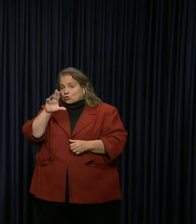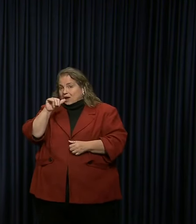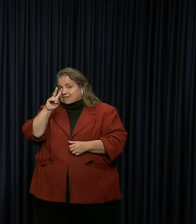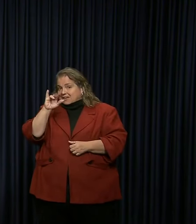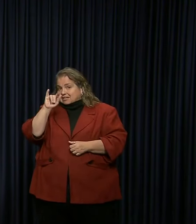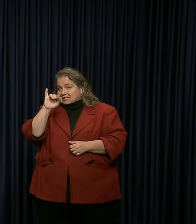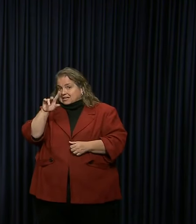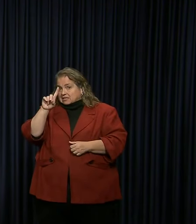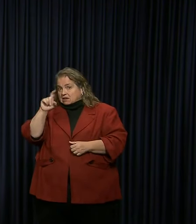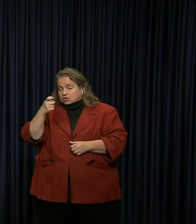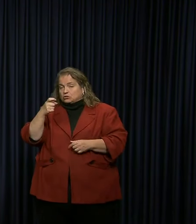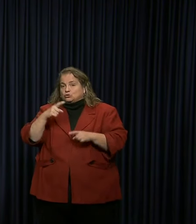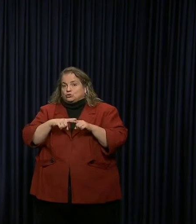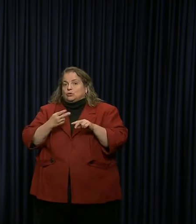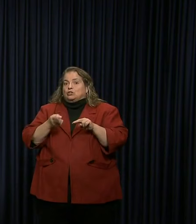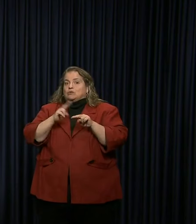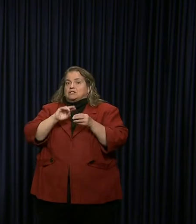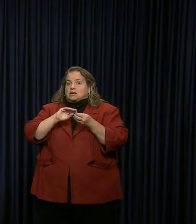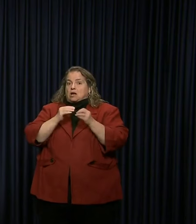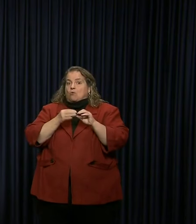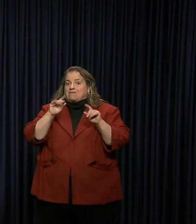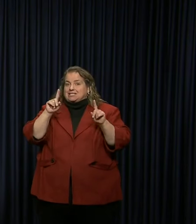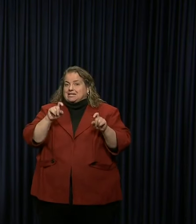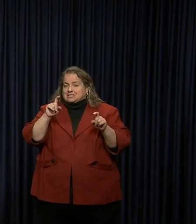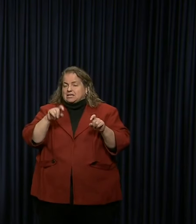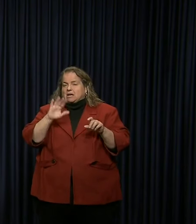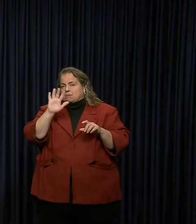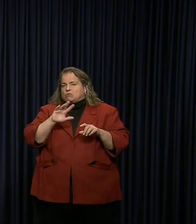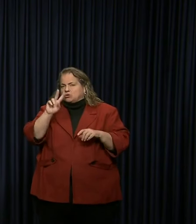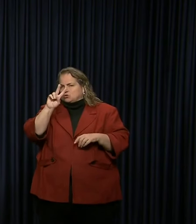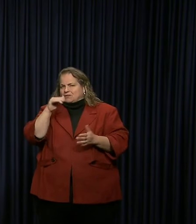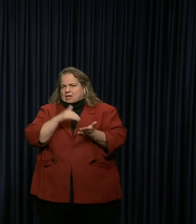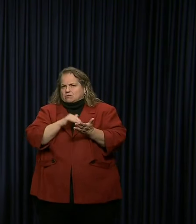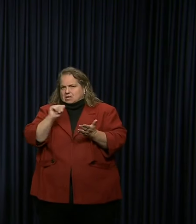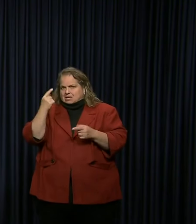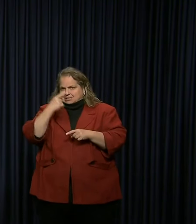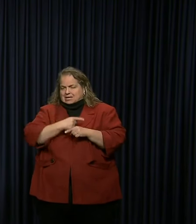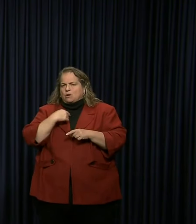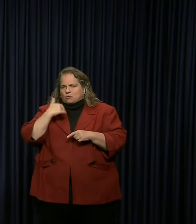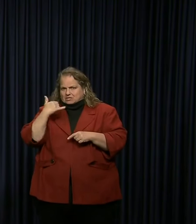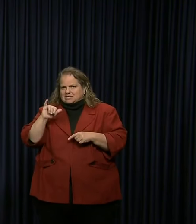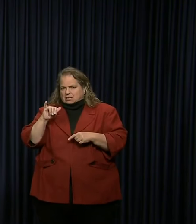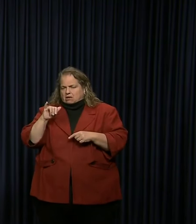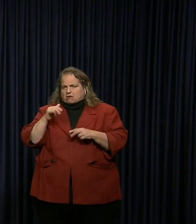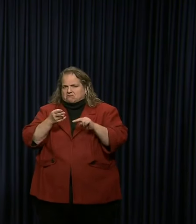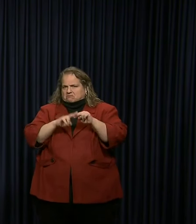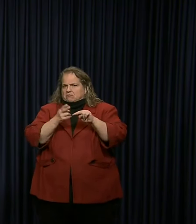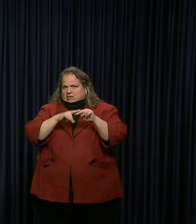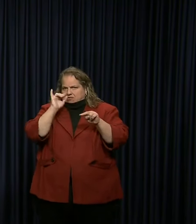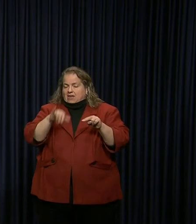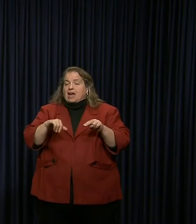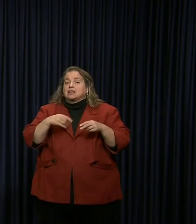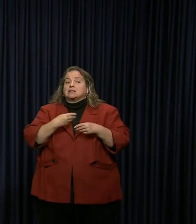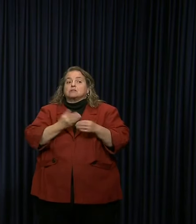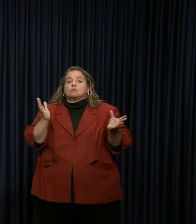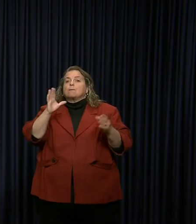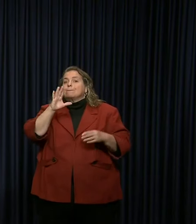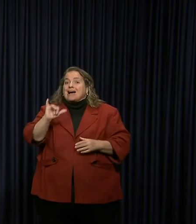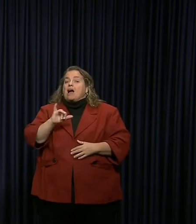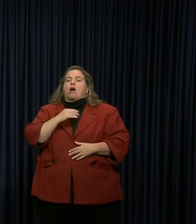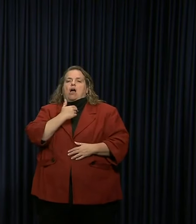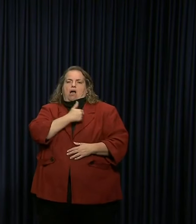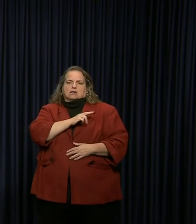Diagnostics, intending to increase testing capacity about 2,000 a day, which we're still ramping up to. That's being administered by hospitals throughout